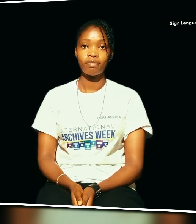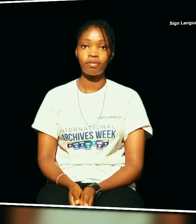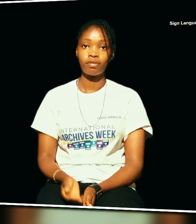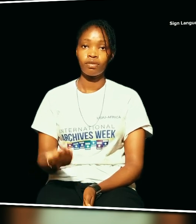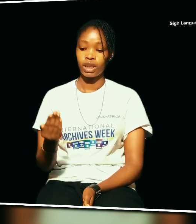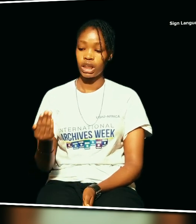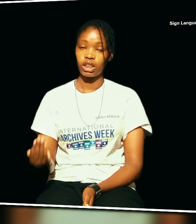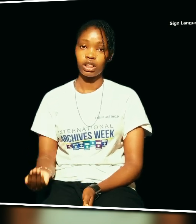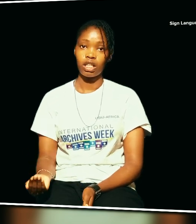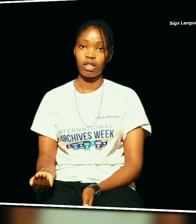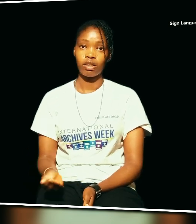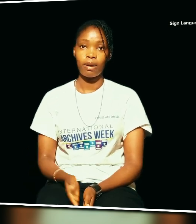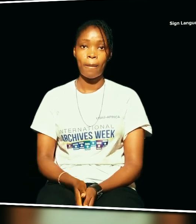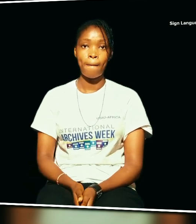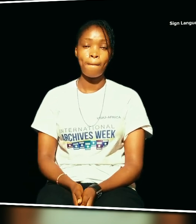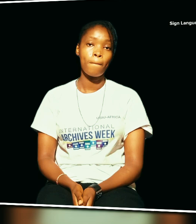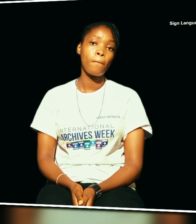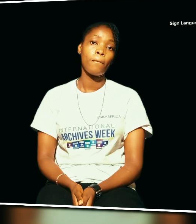Child.